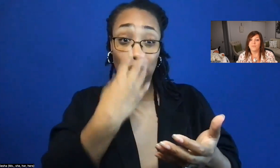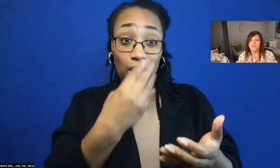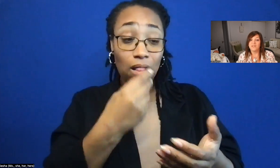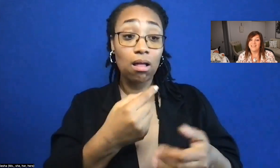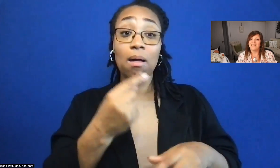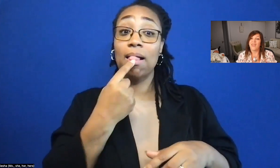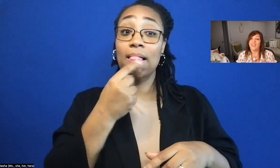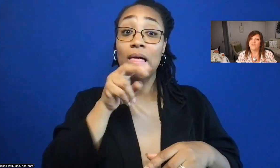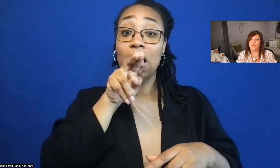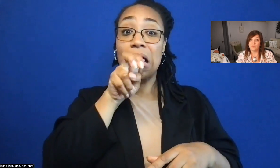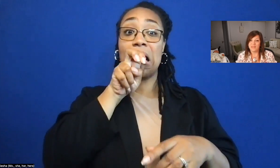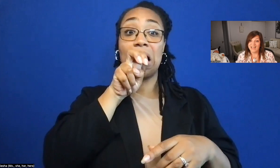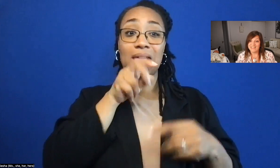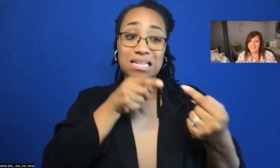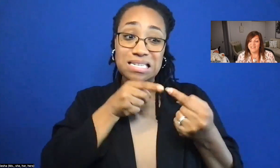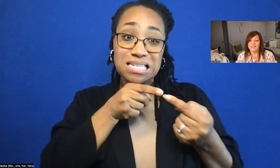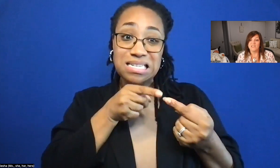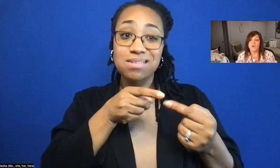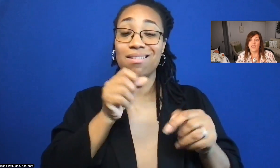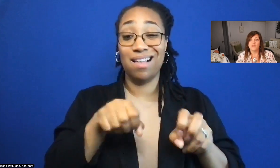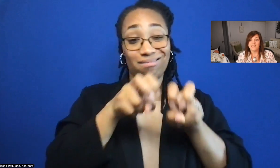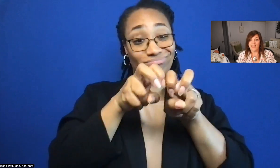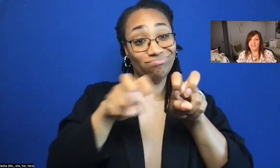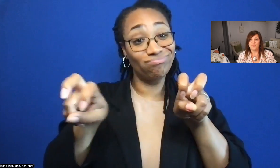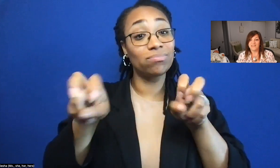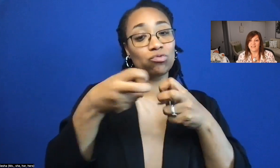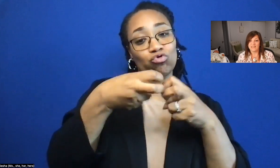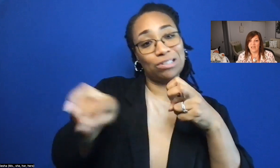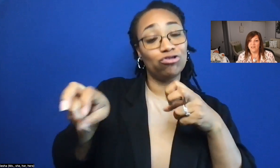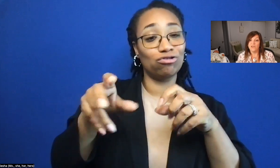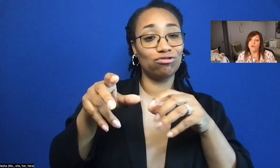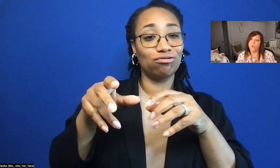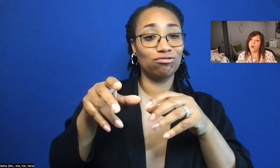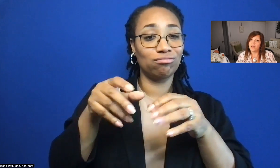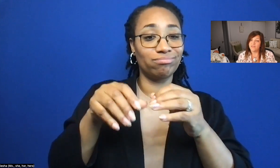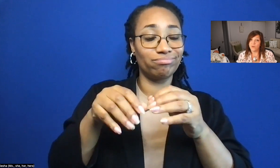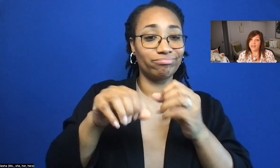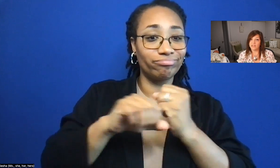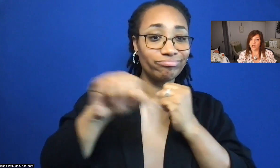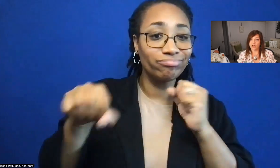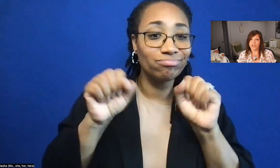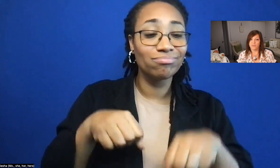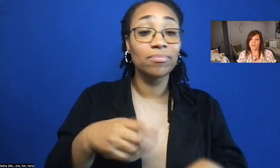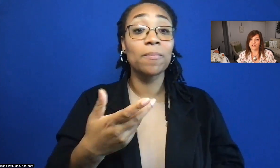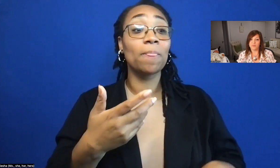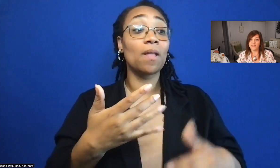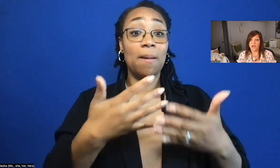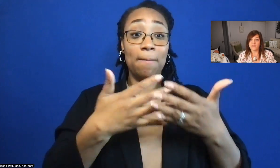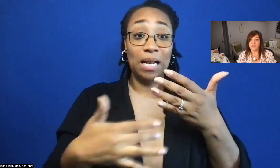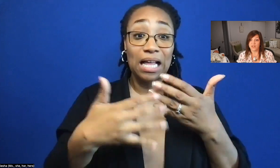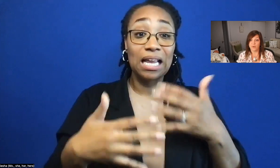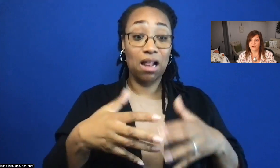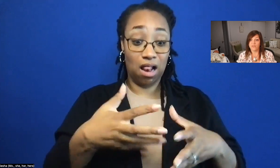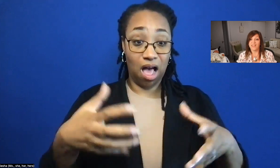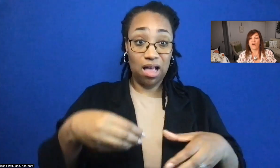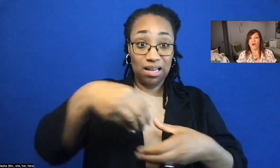Your milk is made from your blood, so a retained placenta, or if you had a large hemorrhage or blood loss